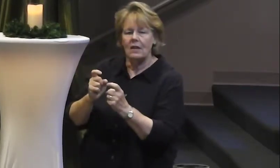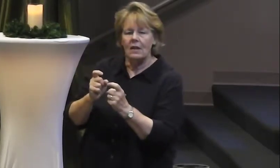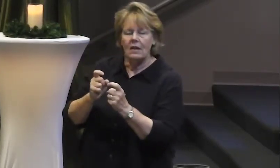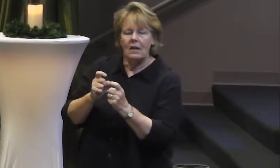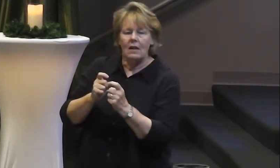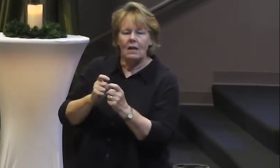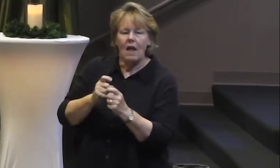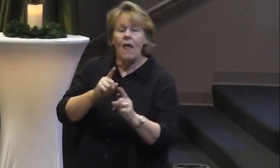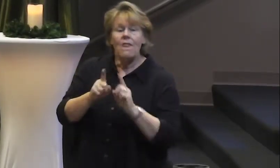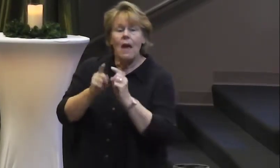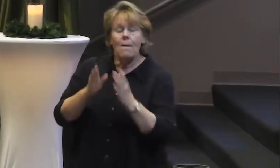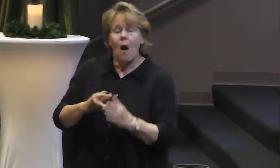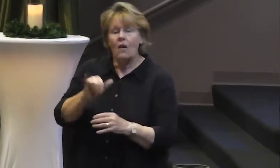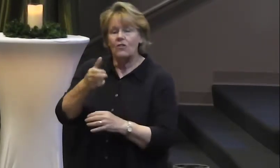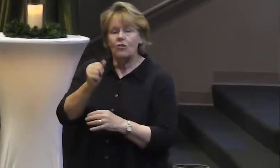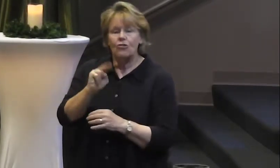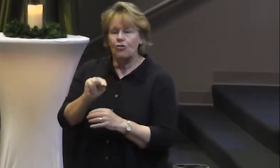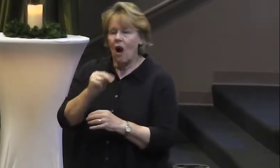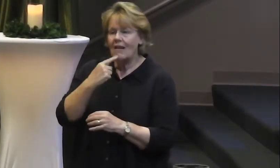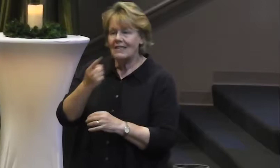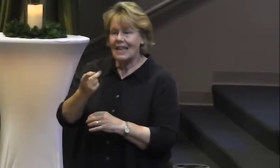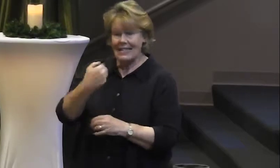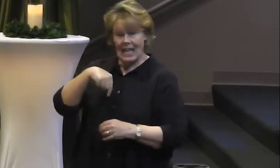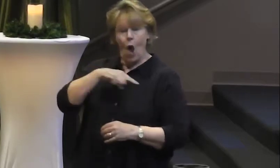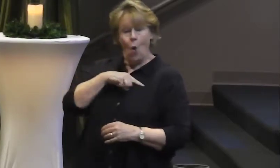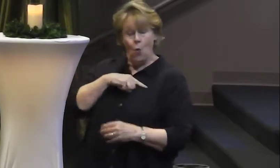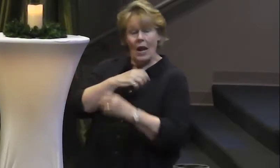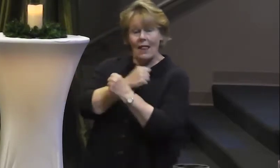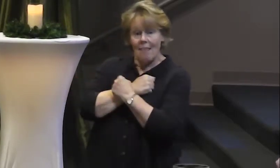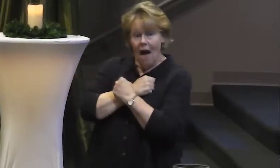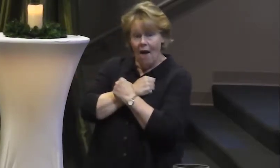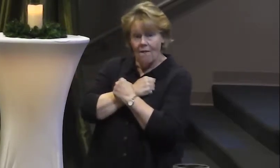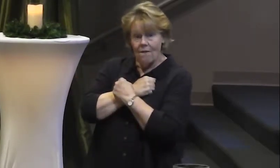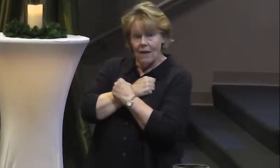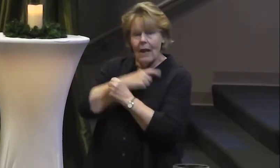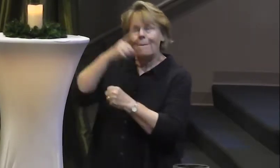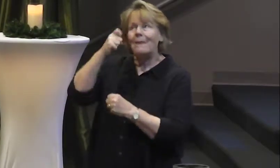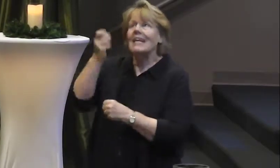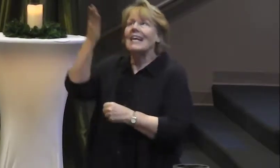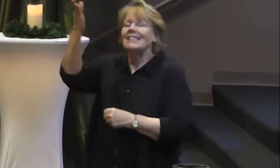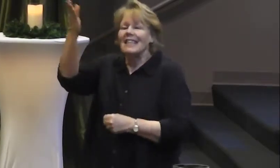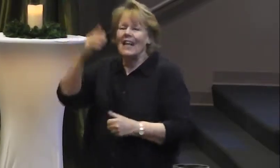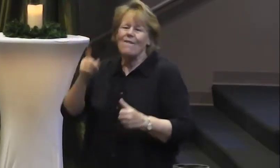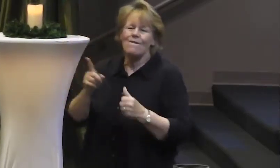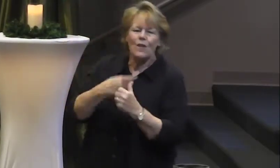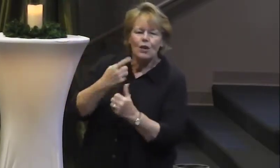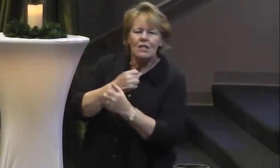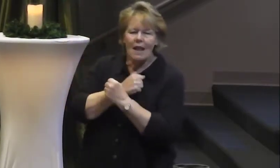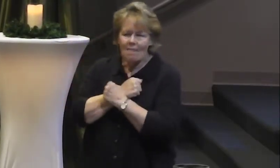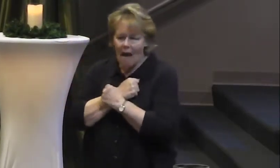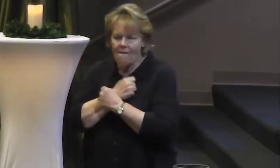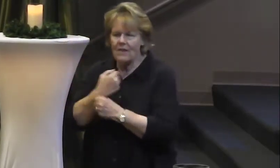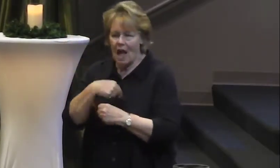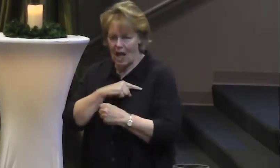love because he first loved." Try this one on for size. We groan because he first